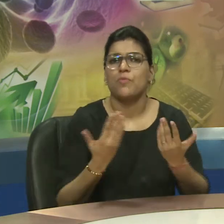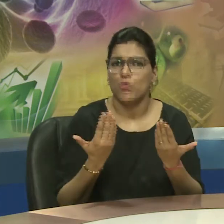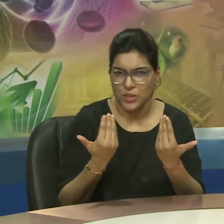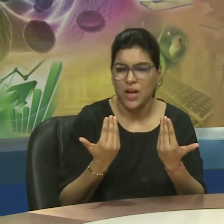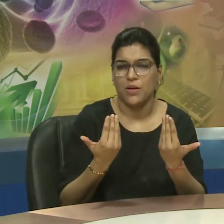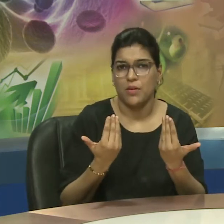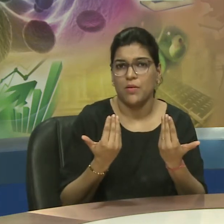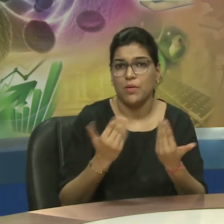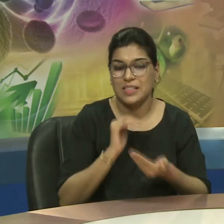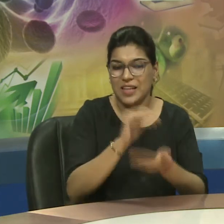no assignment